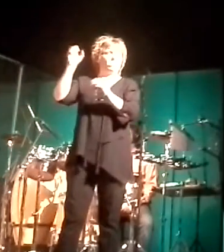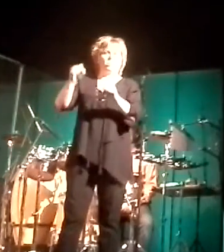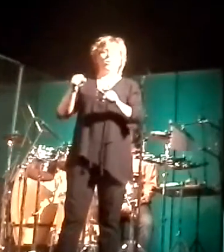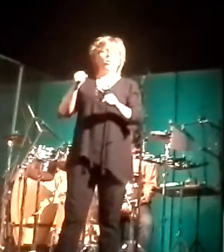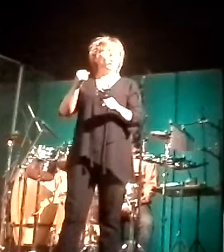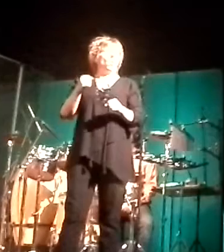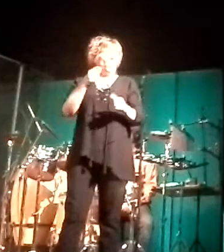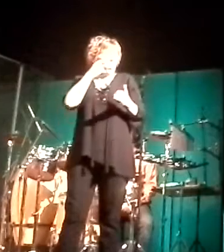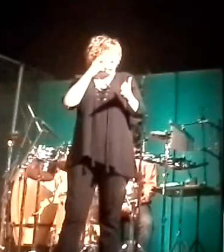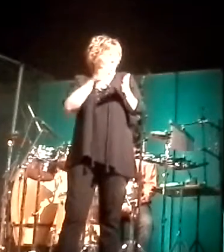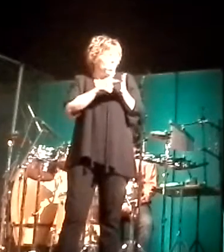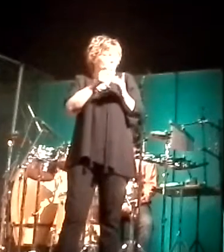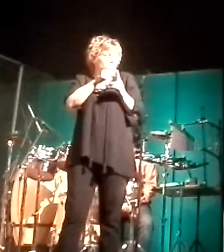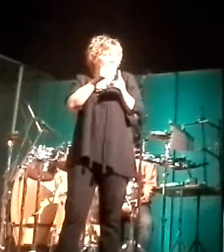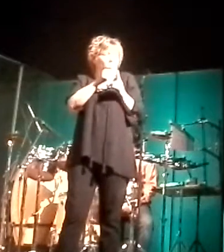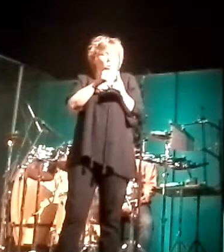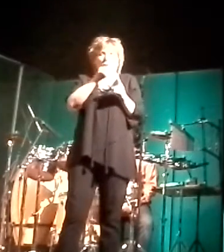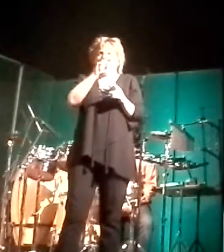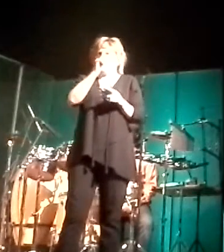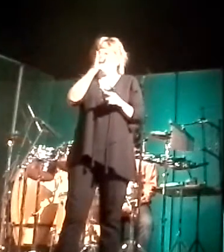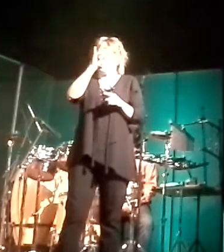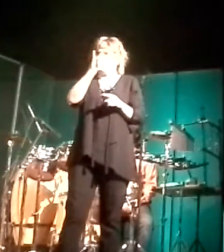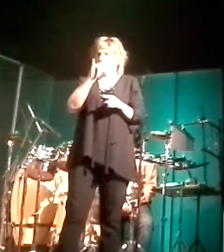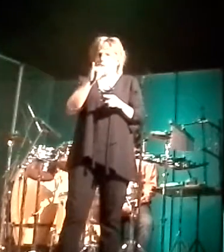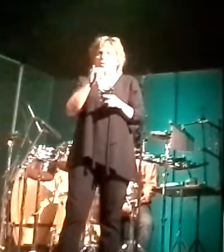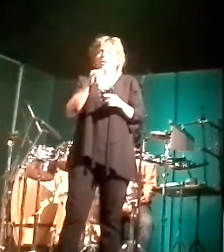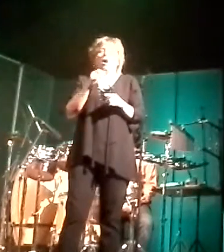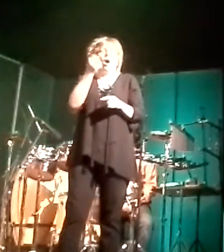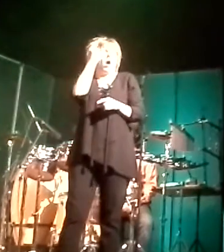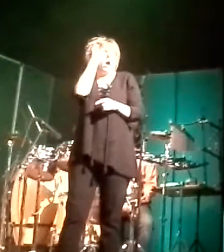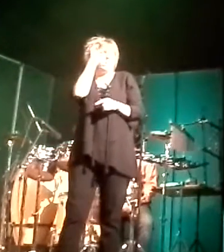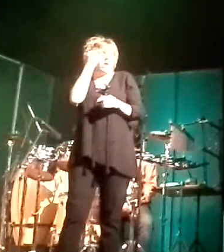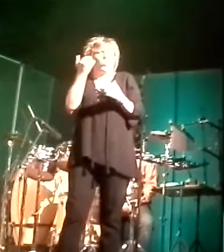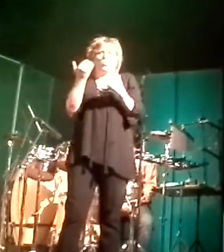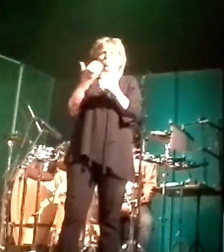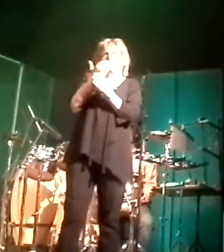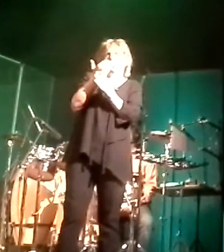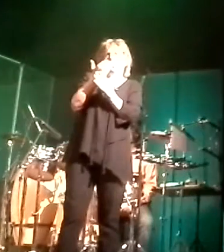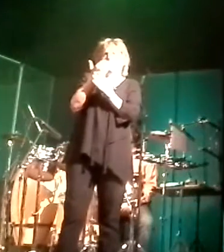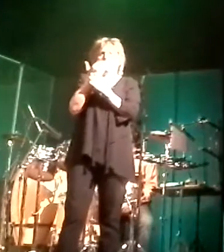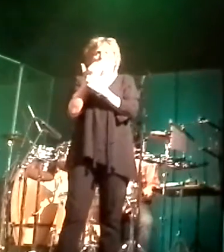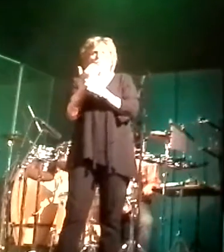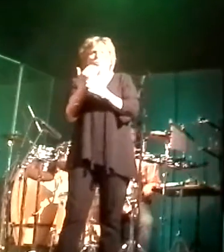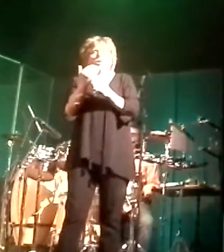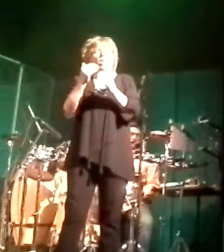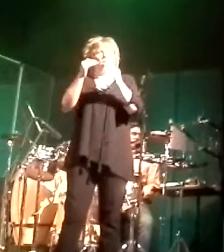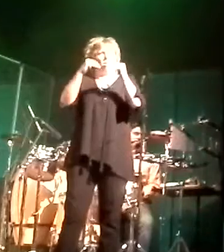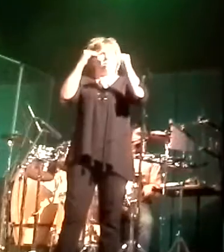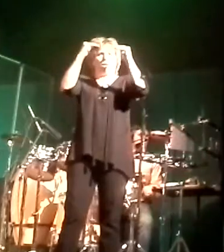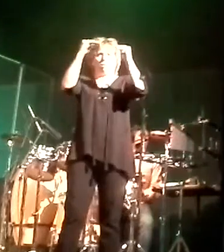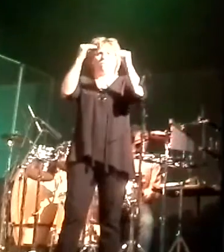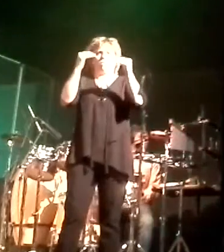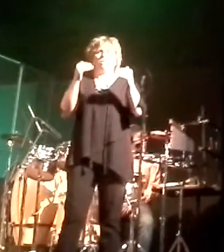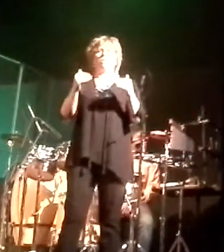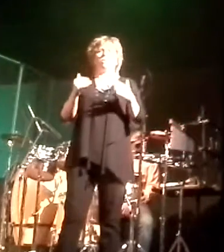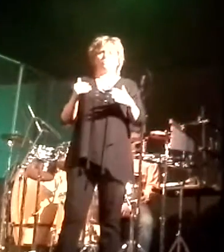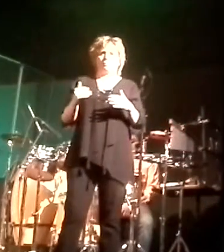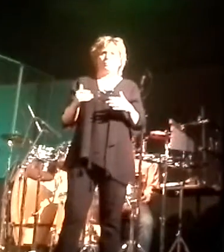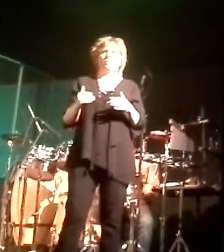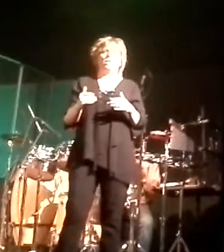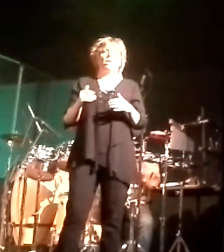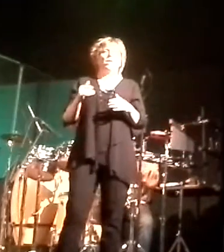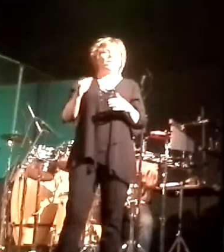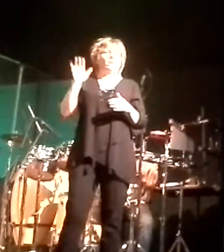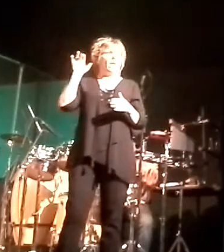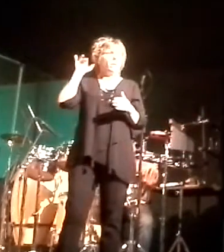words to wash over you, but understand on a new level, on prayer, praying, that's my prayer, is that you guys will understand on a new level what His mercy